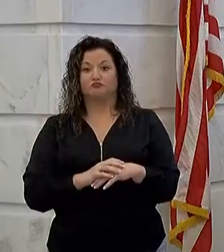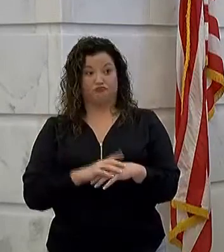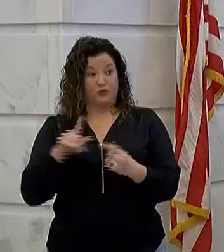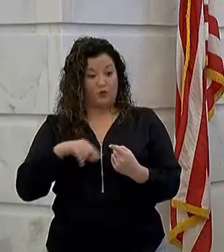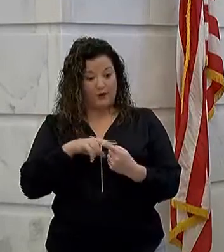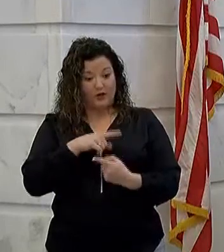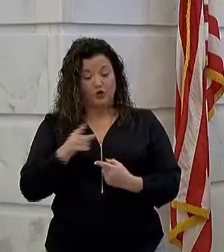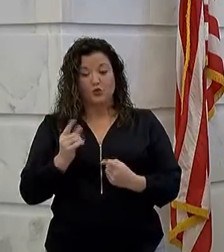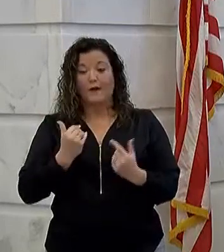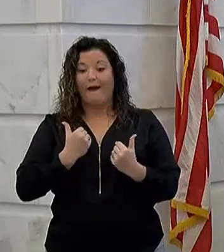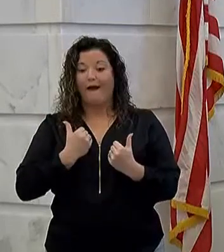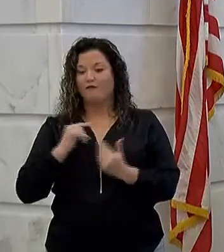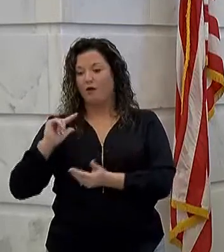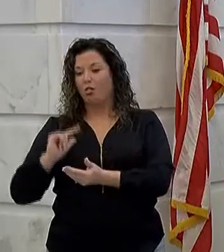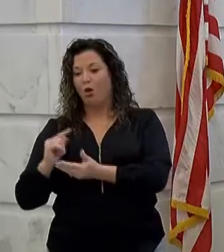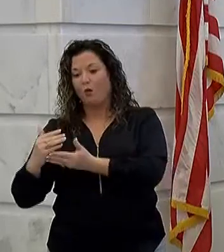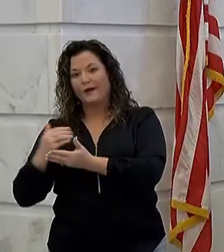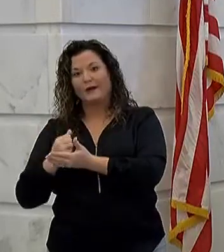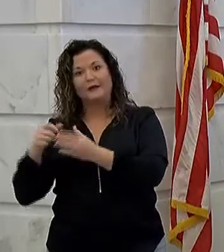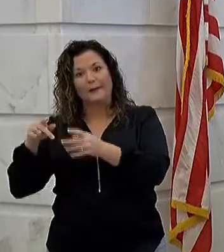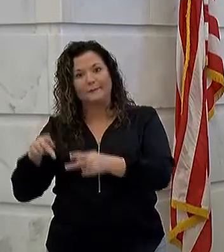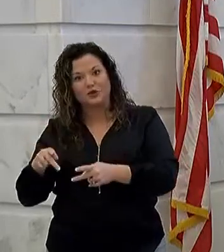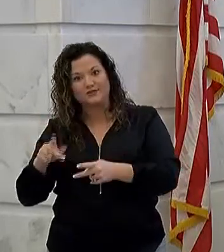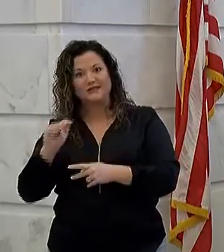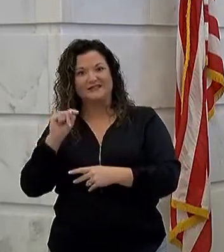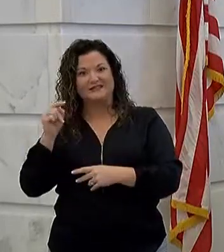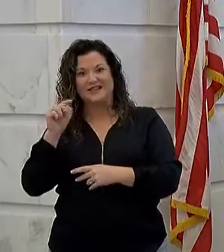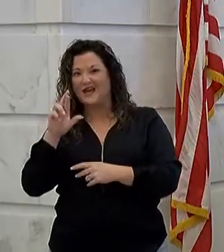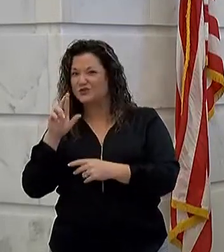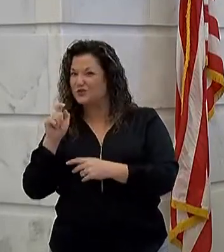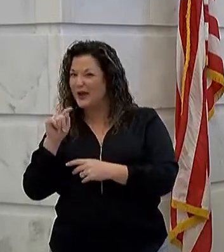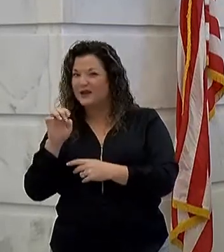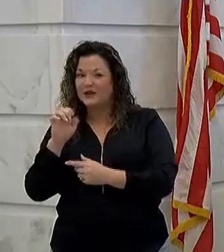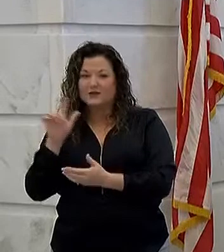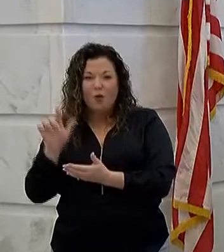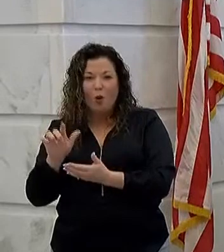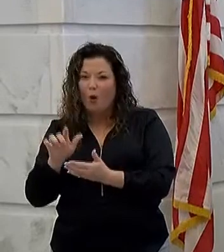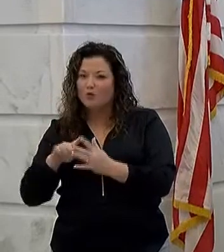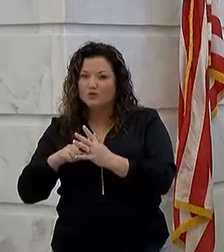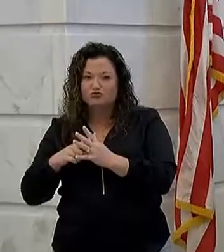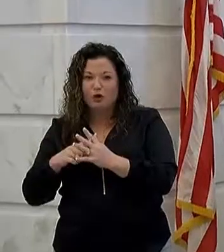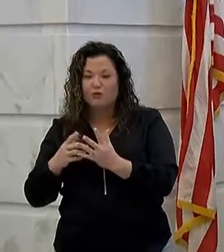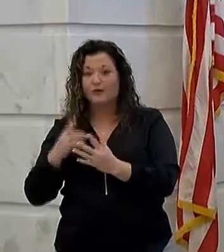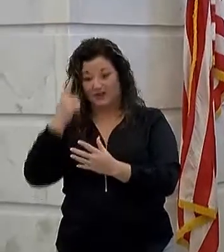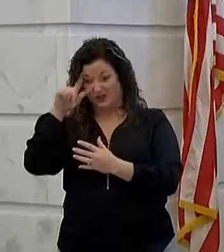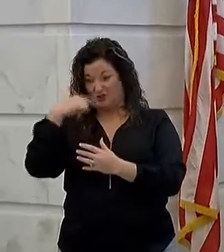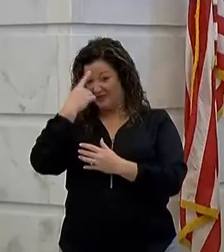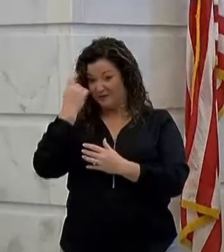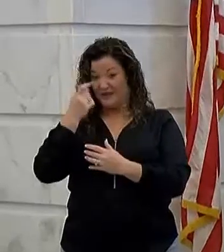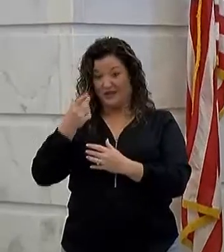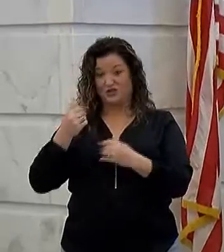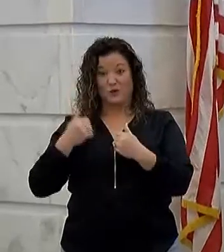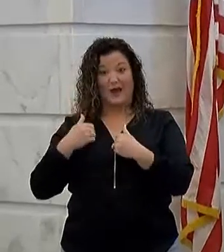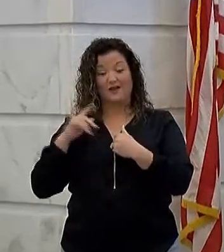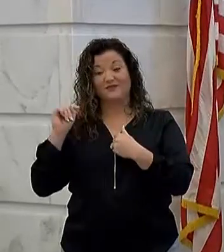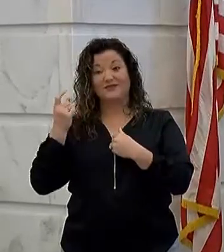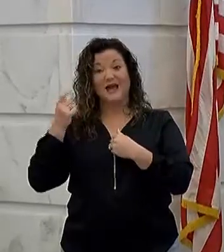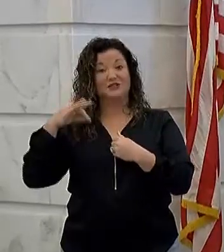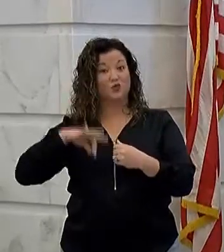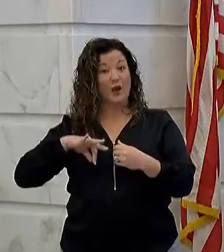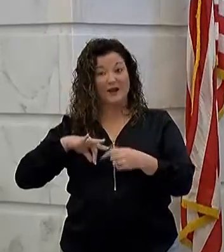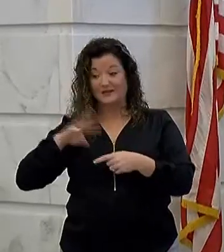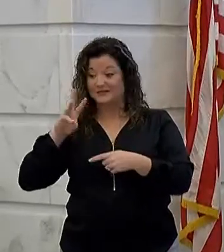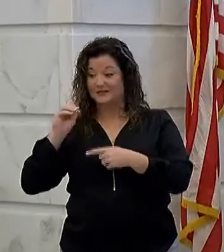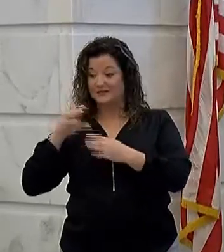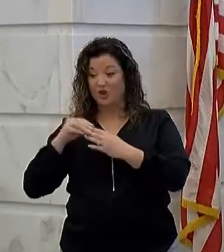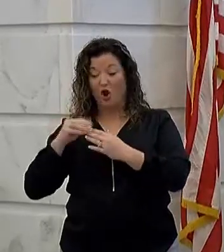Whenever you have a low-income individual, the tax rate is low to begin with. And so just because you have that $60 tax credit means